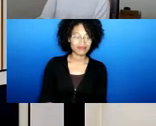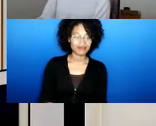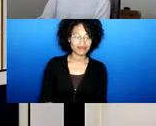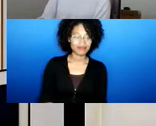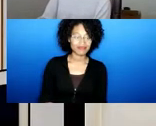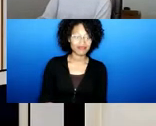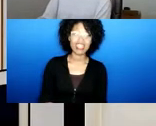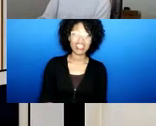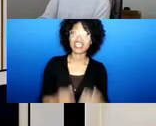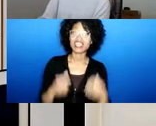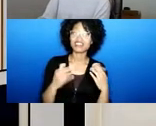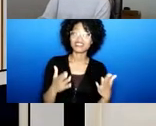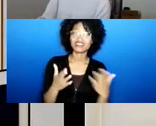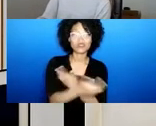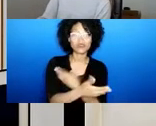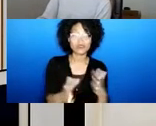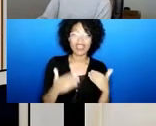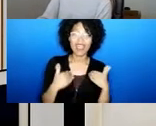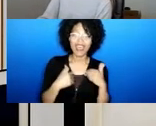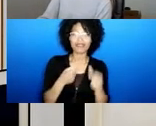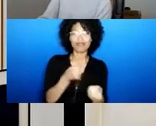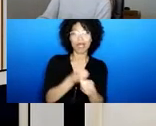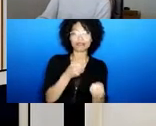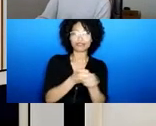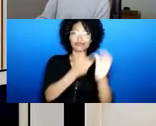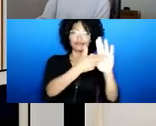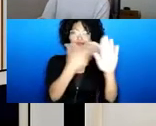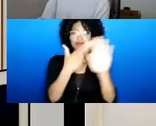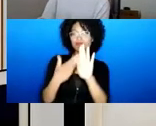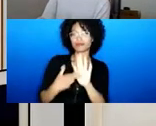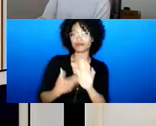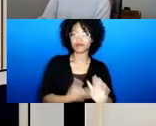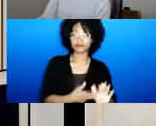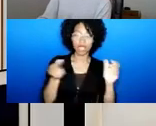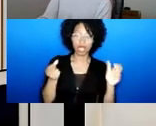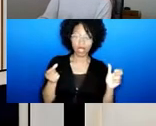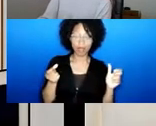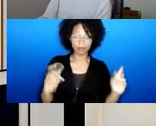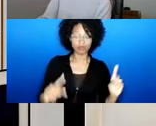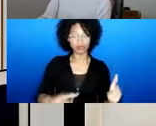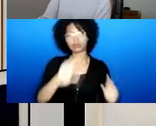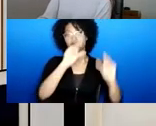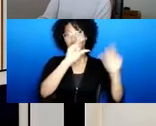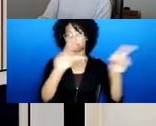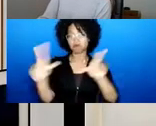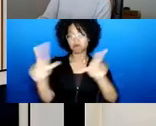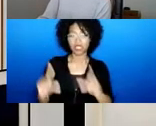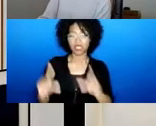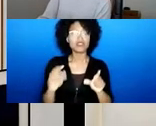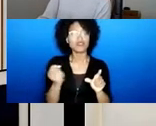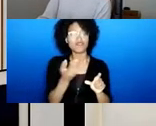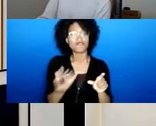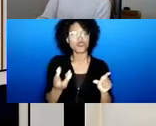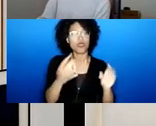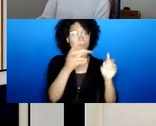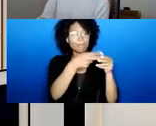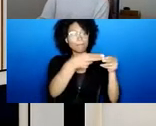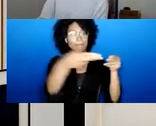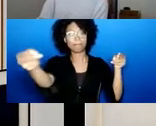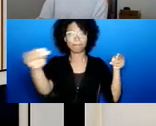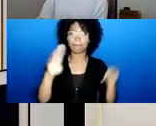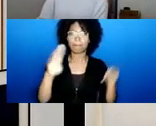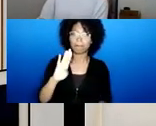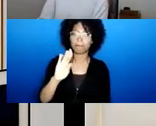This room has some sponsorship opportunities as well, and there's a few banners around the room. On the